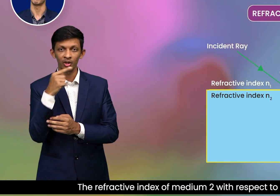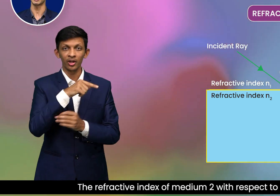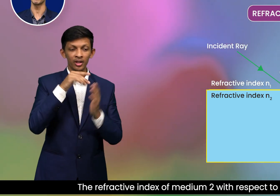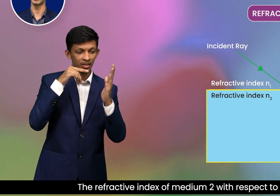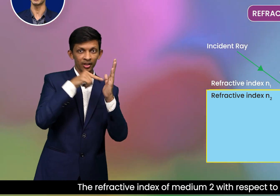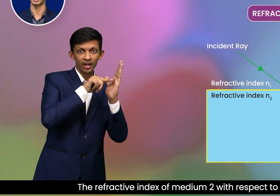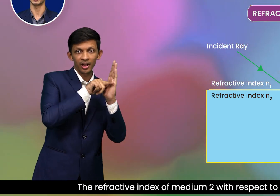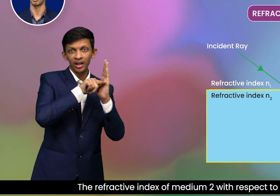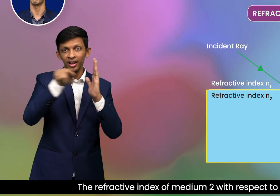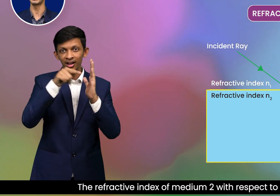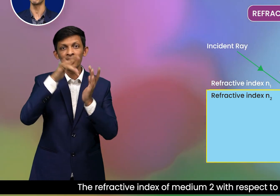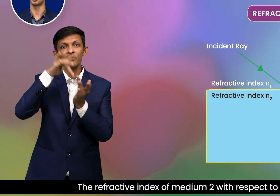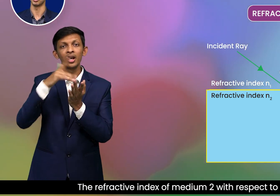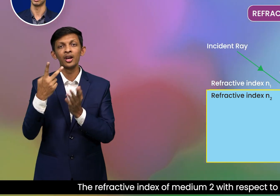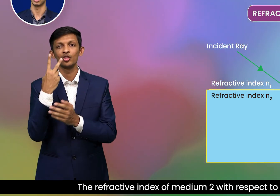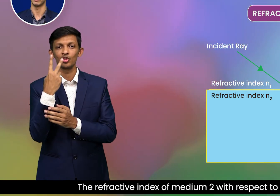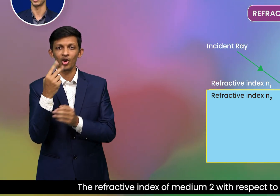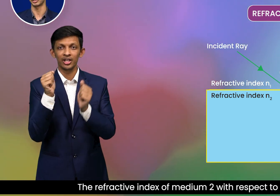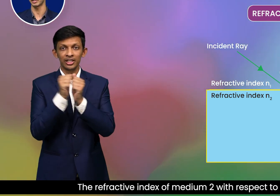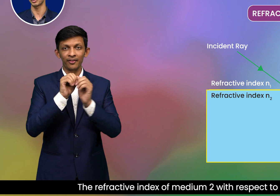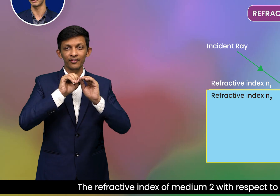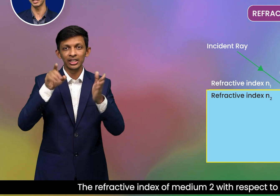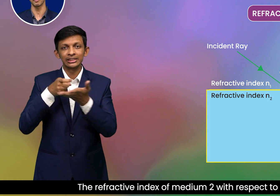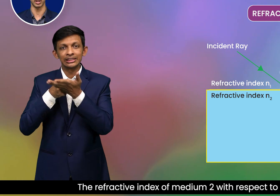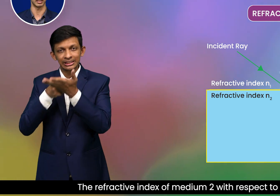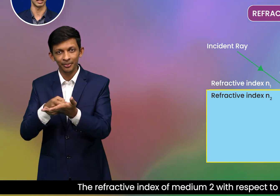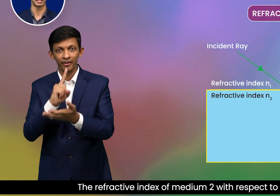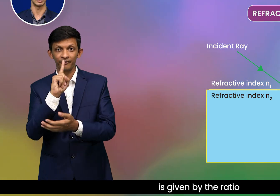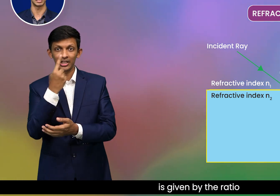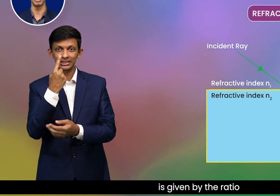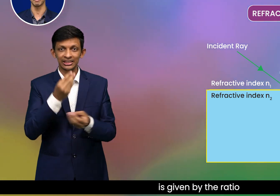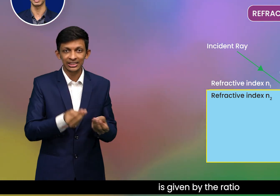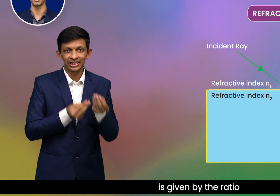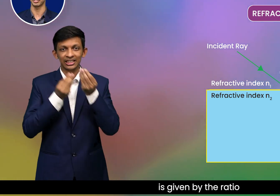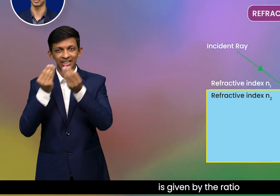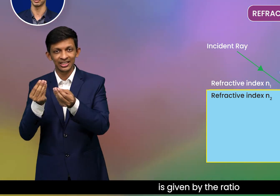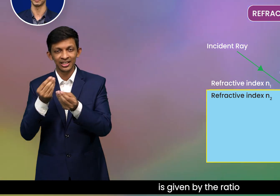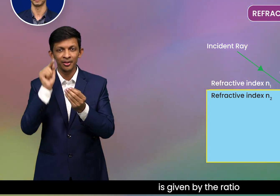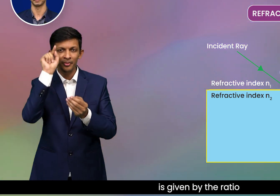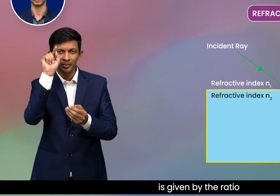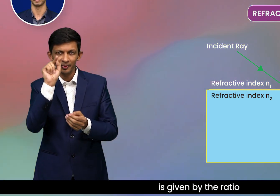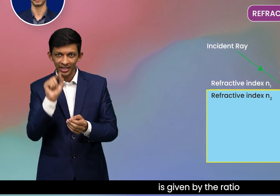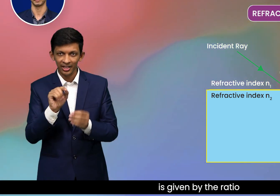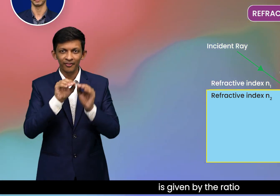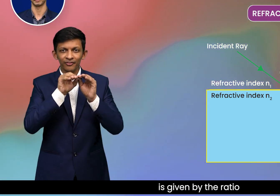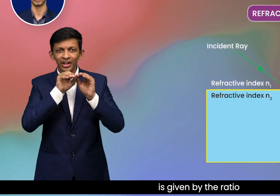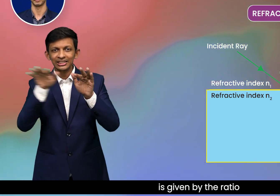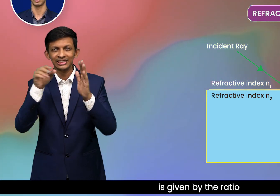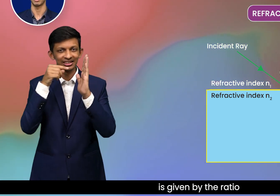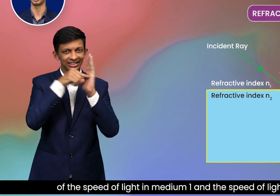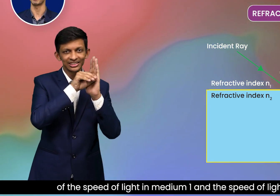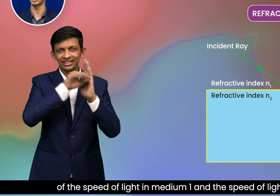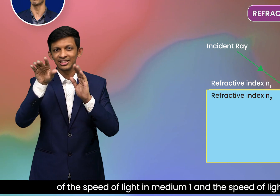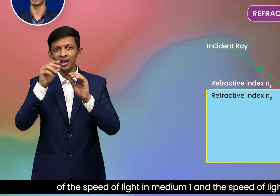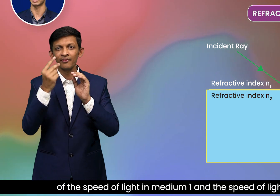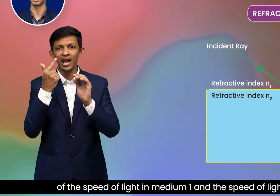The refractive index of medium 2 with respect to medium 1 is given by the ratio